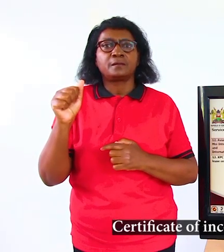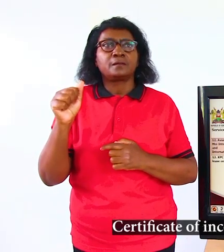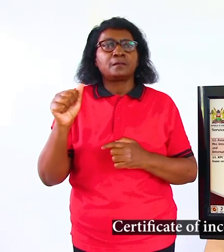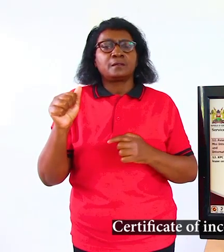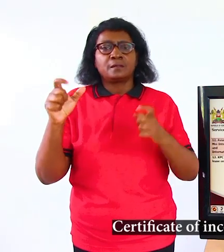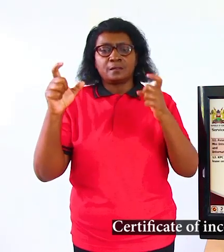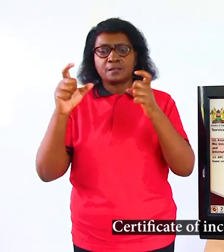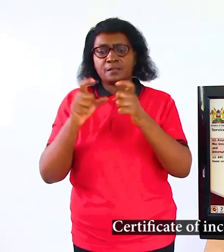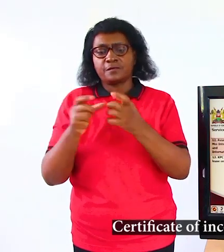certificate of incorporation,